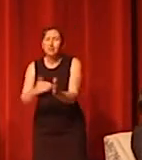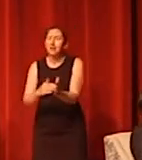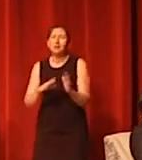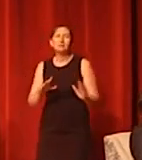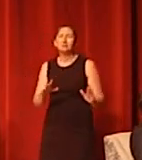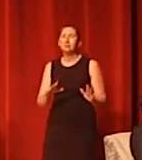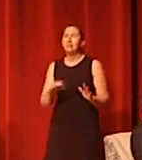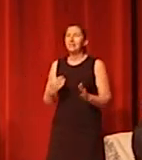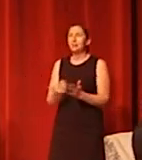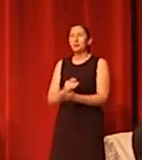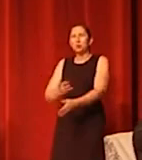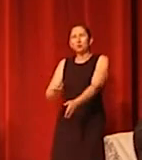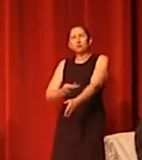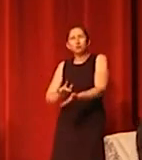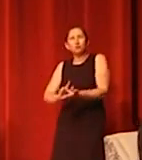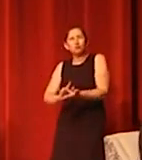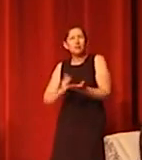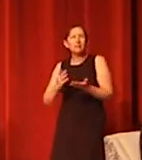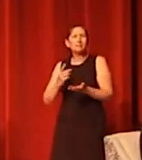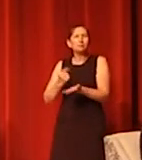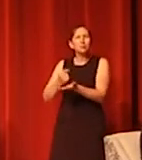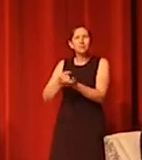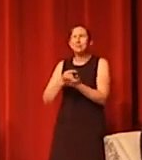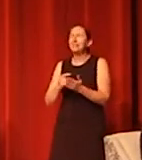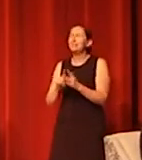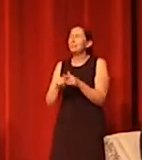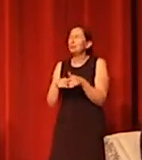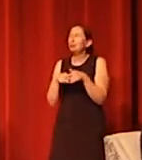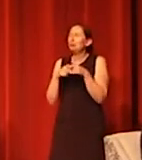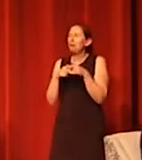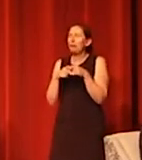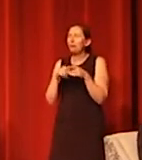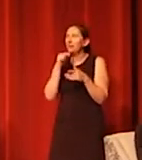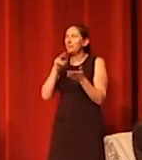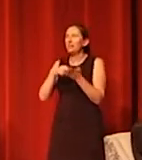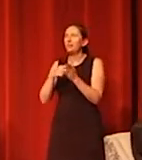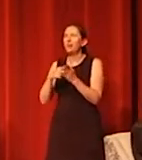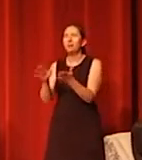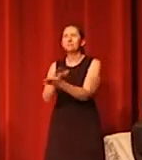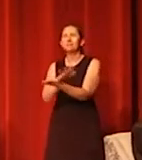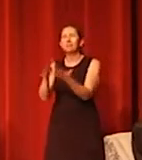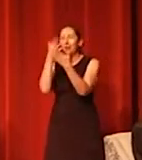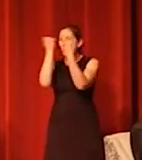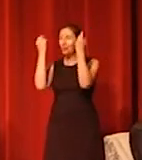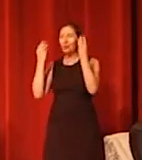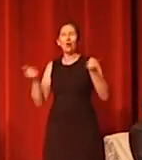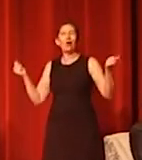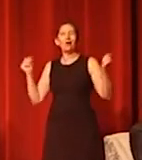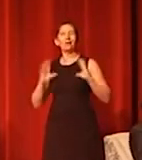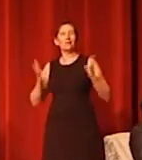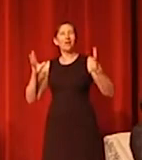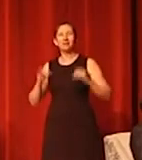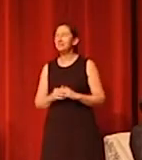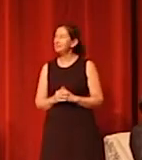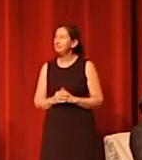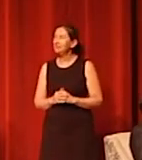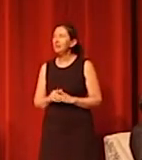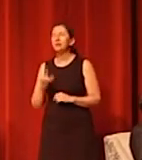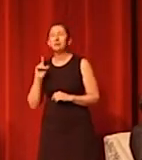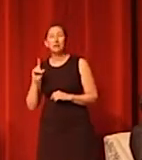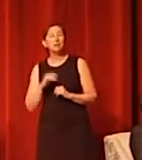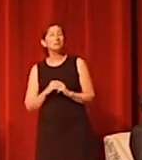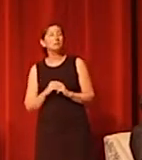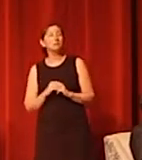to where they were. But there are other things, too. And if we have to pick one of those modifiable risk factors to focus on,